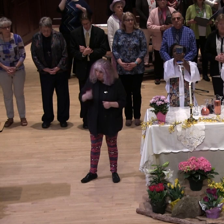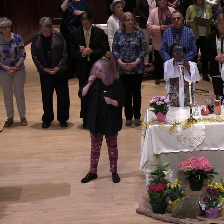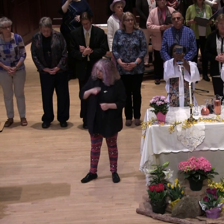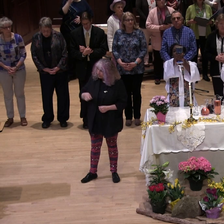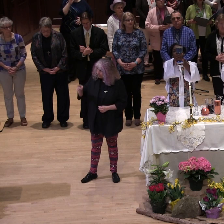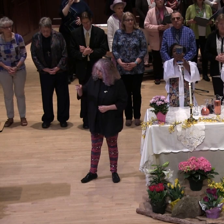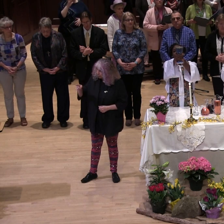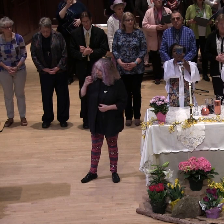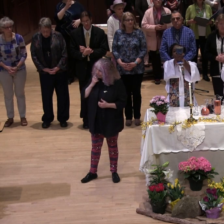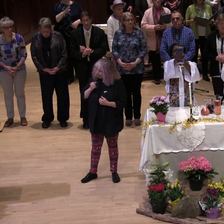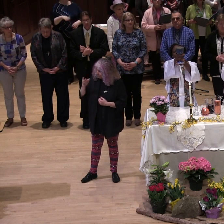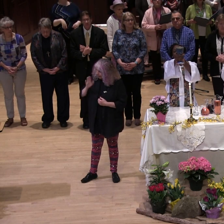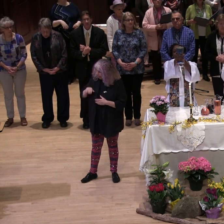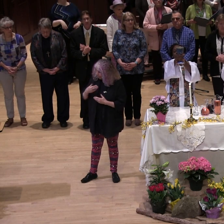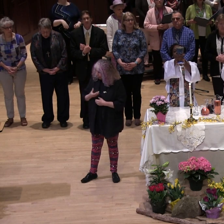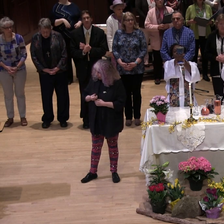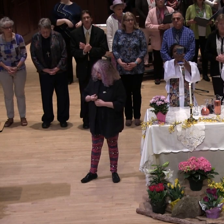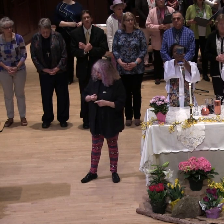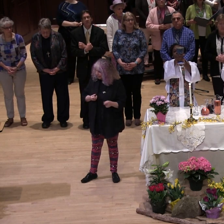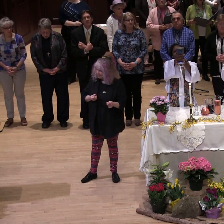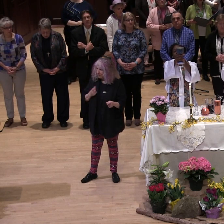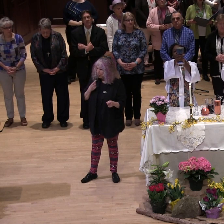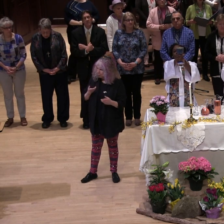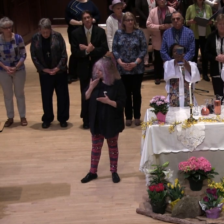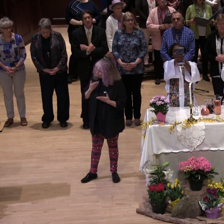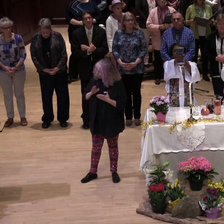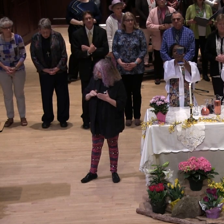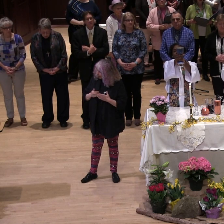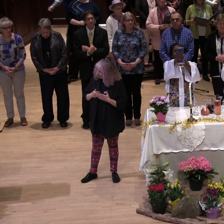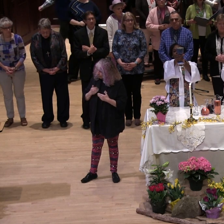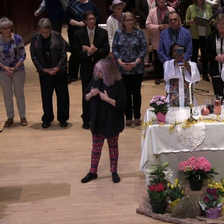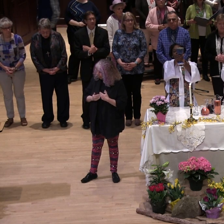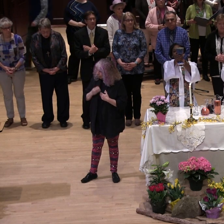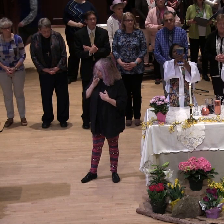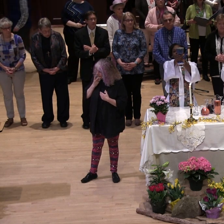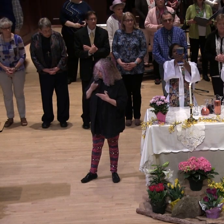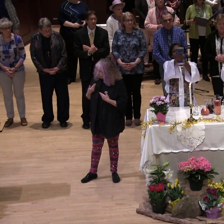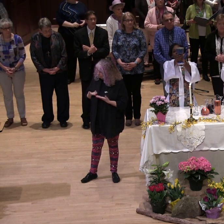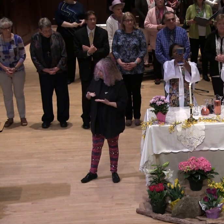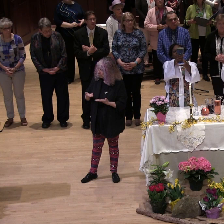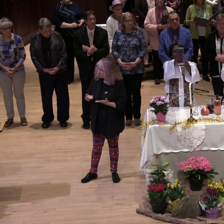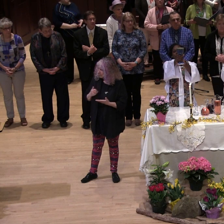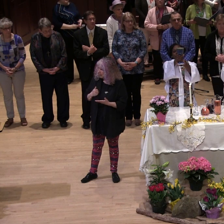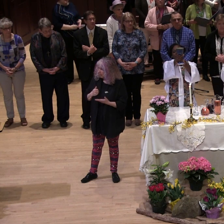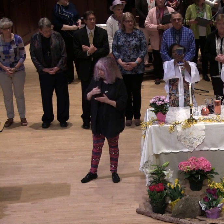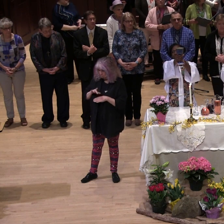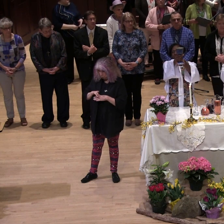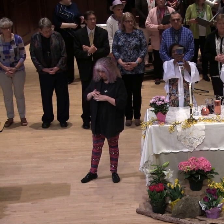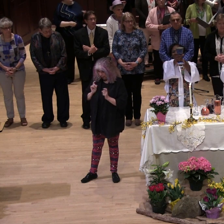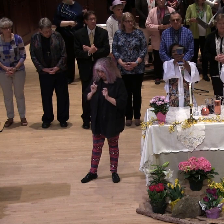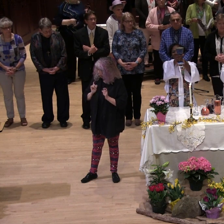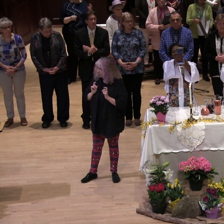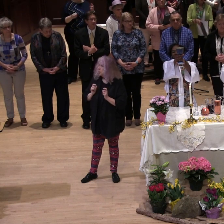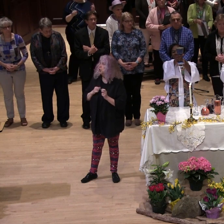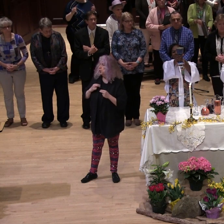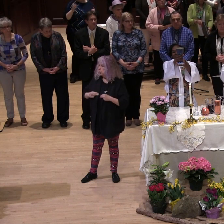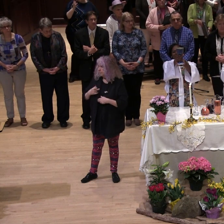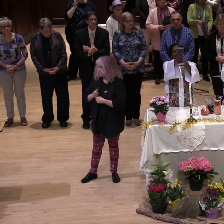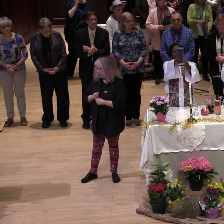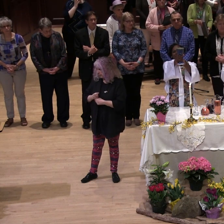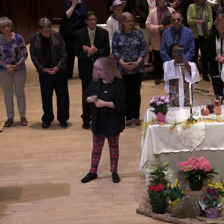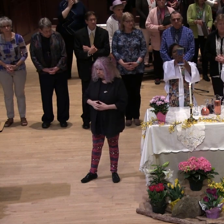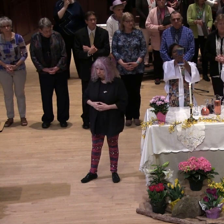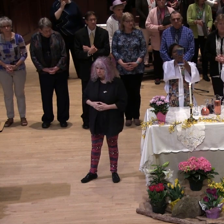Blessed are you, loving God of all creation. Through your goodness we have this bread and wine to offer, which the earth has given and human hands